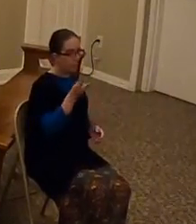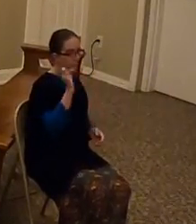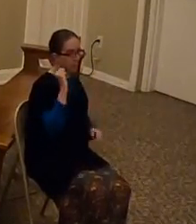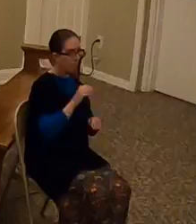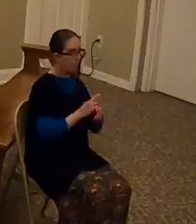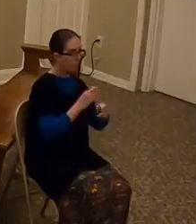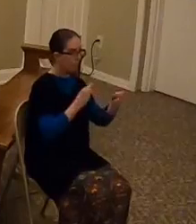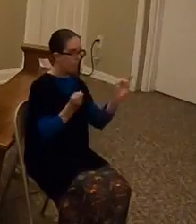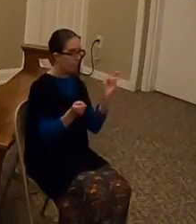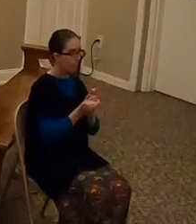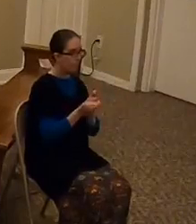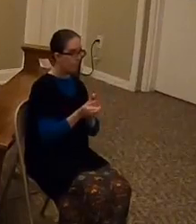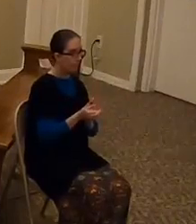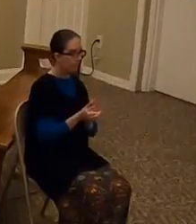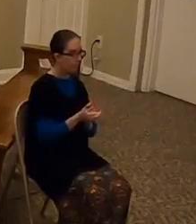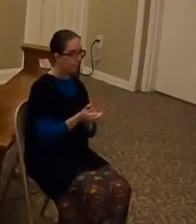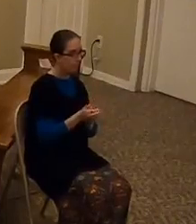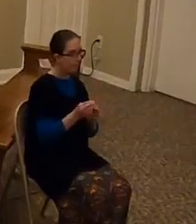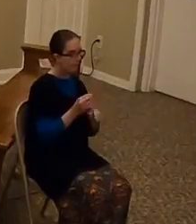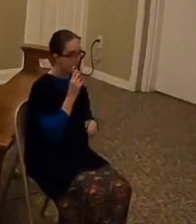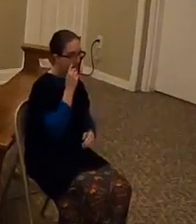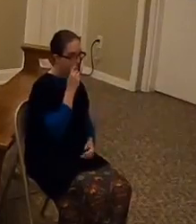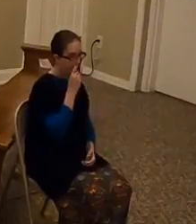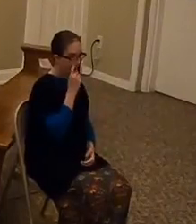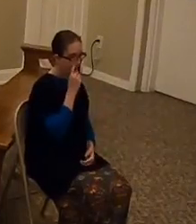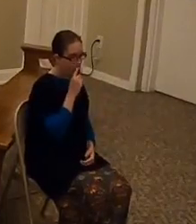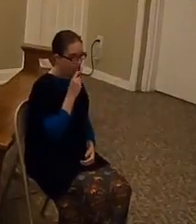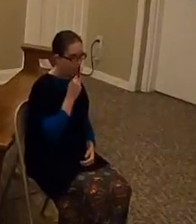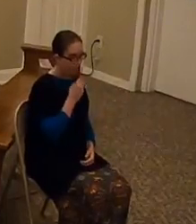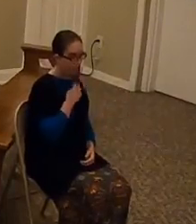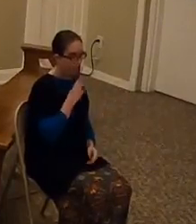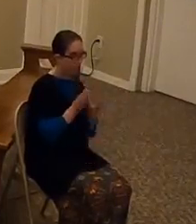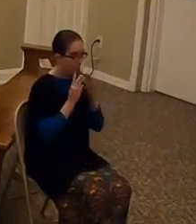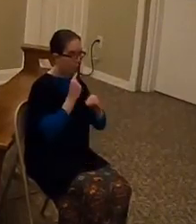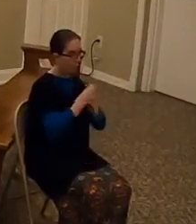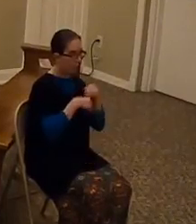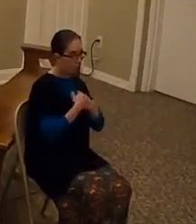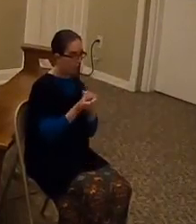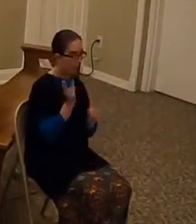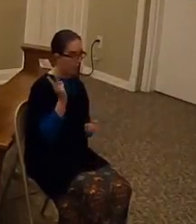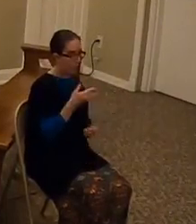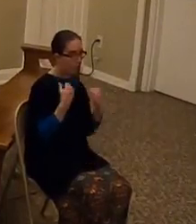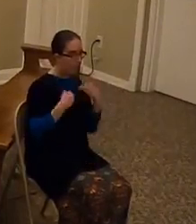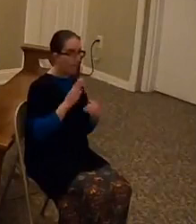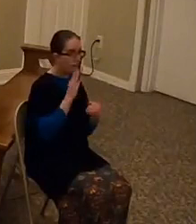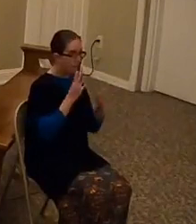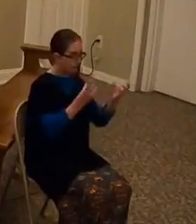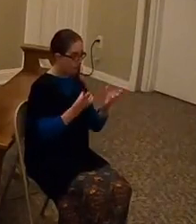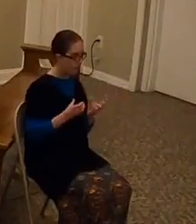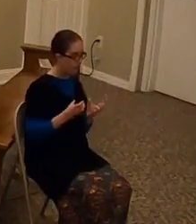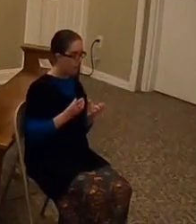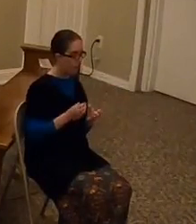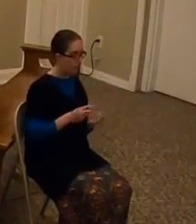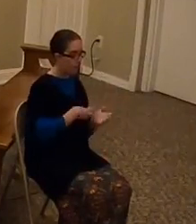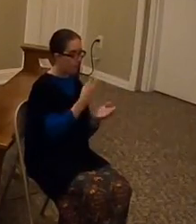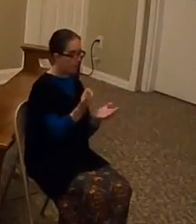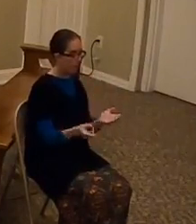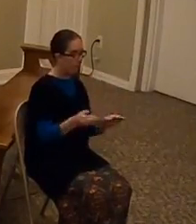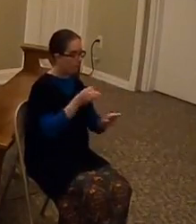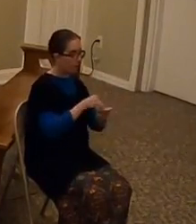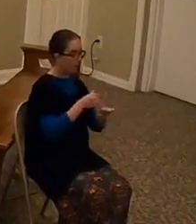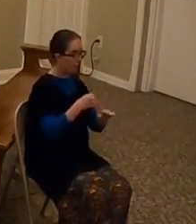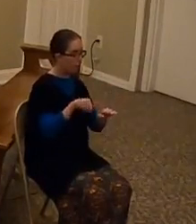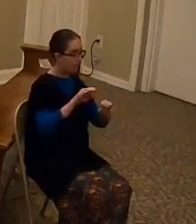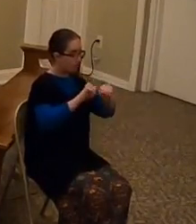repentance. That lesson was on repentance, and I talked about how that we have to be willing to fall at the